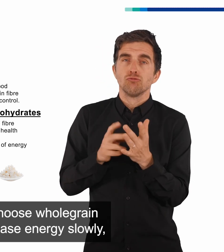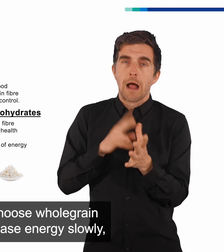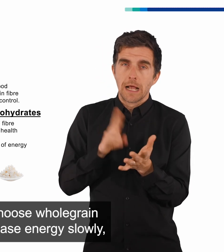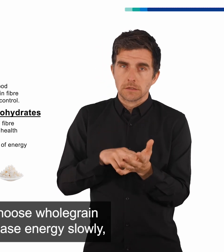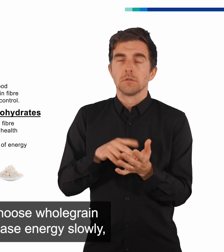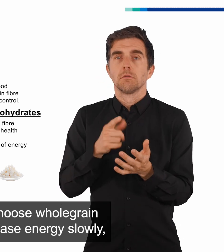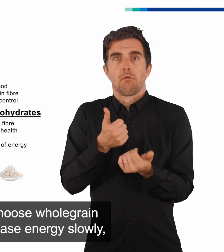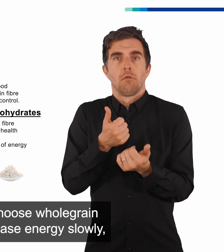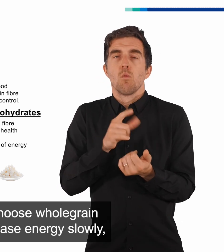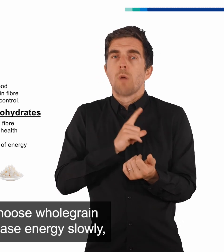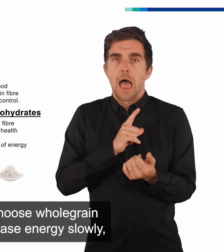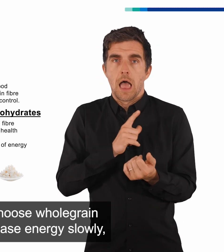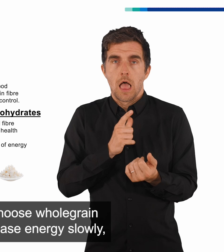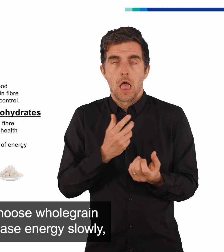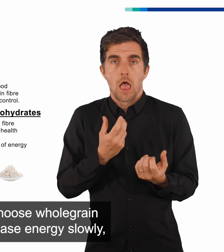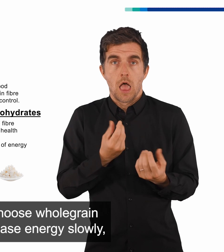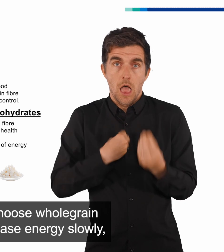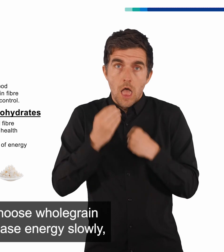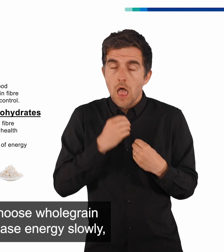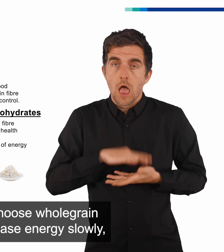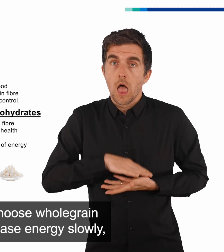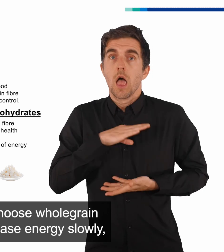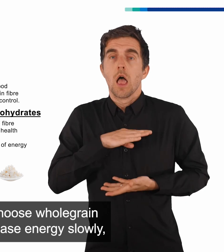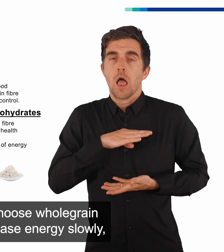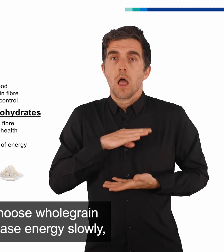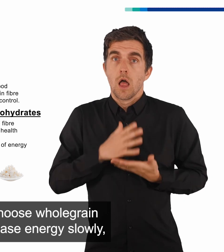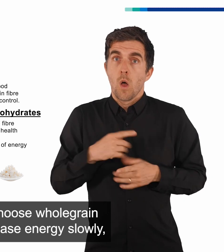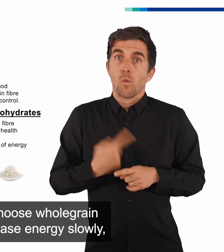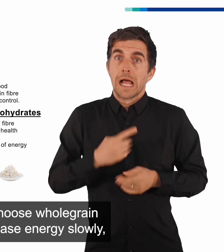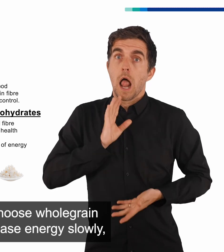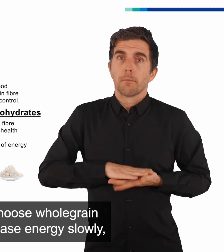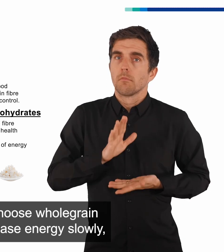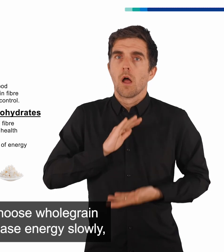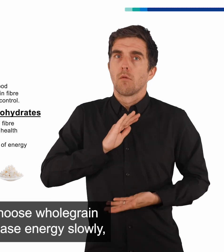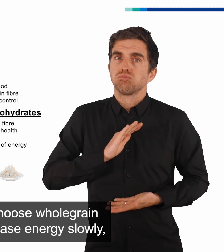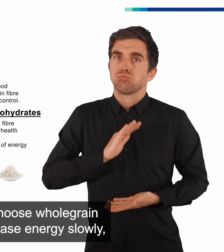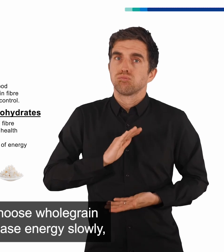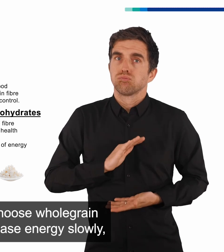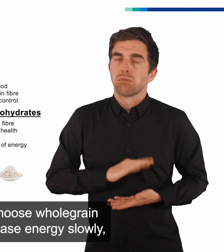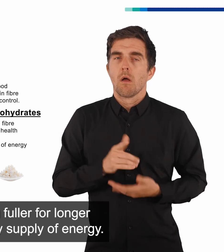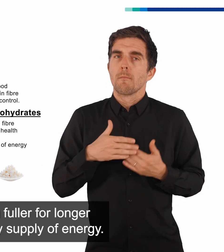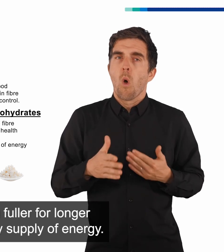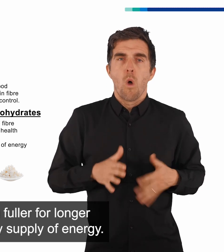carbohydrates are known as sugary or simple carbohydrates and found in sugary cereals, fizzy drinks and